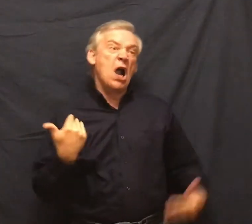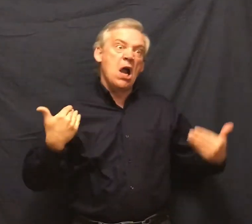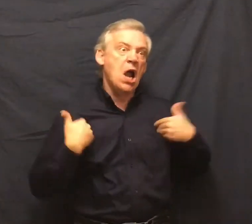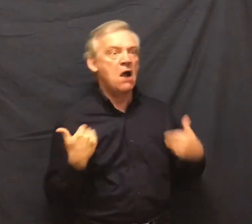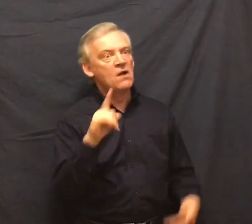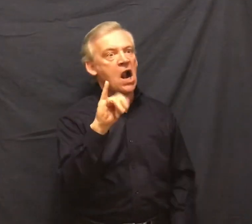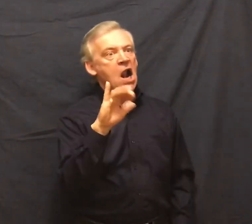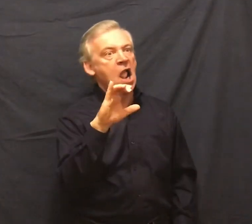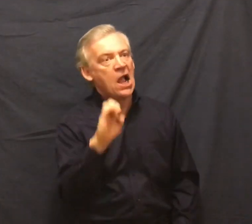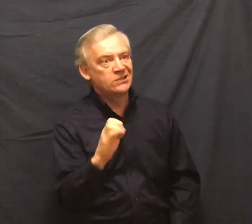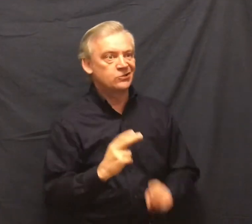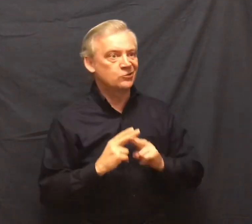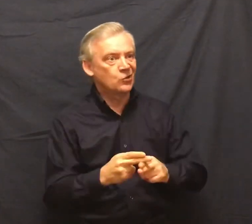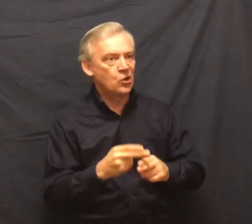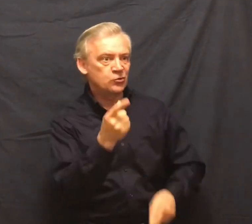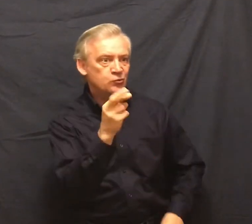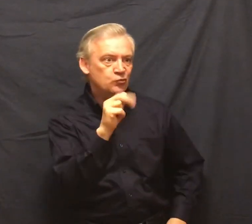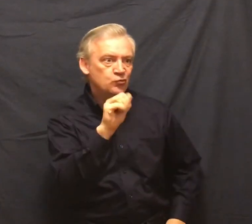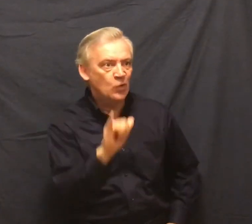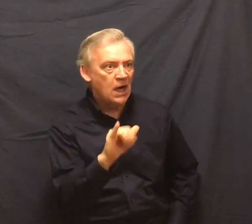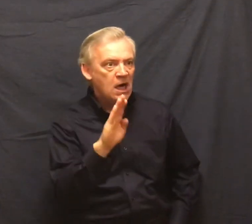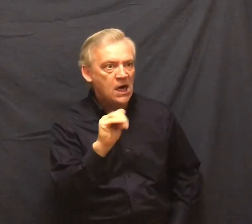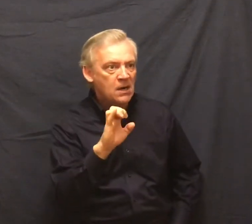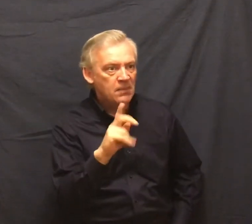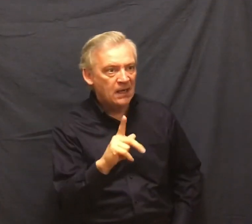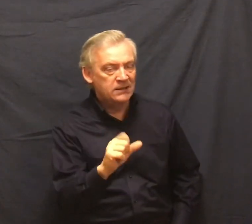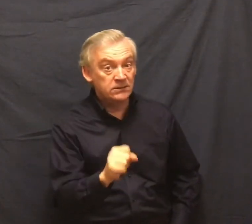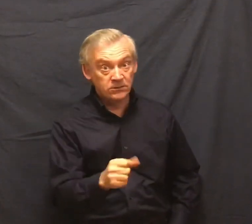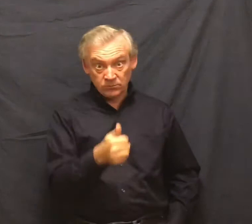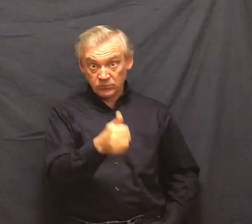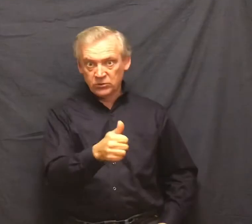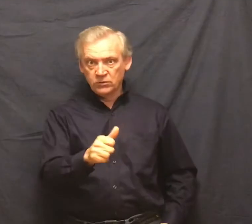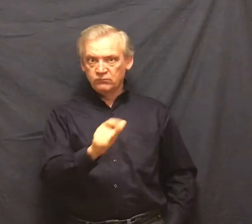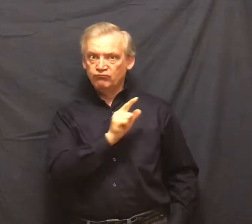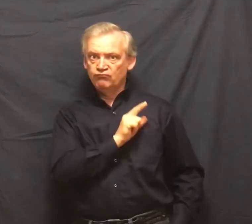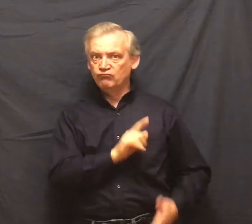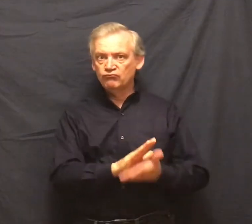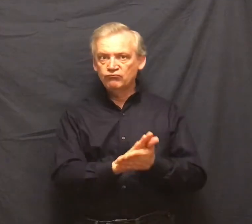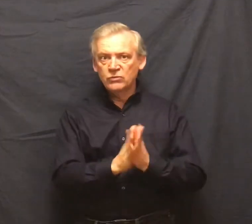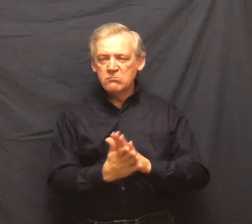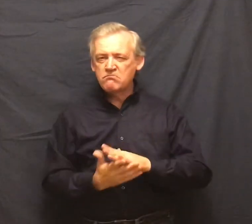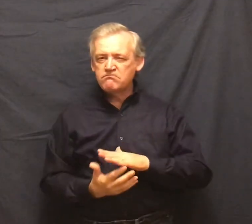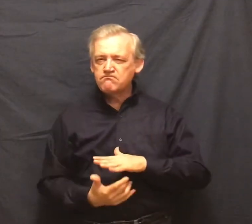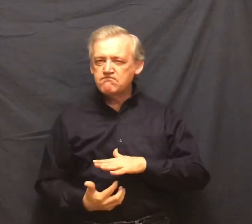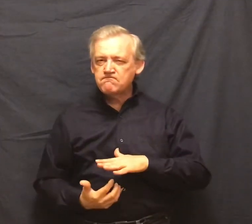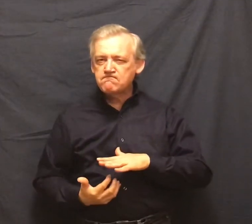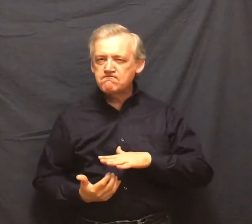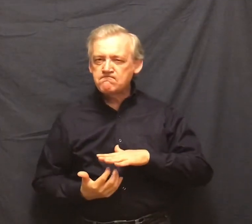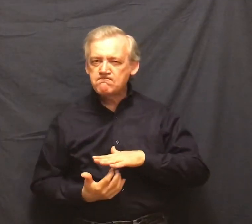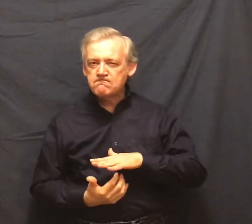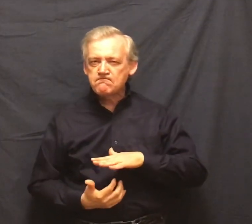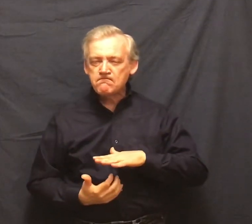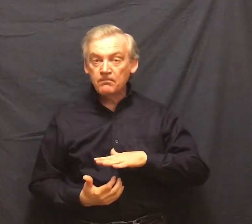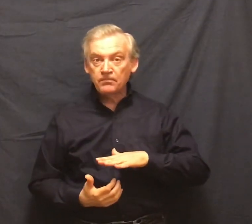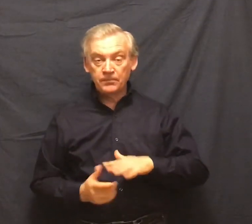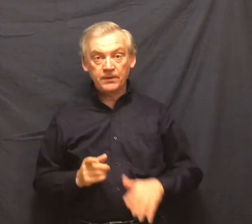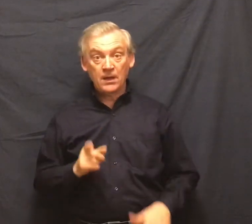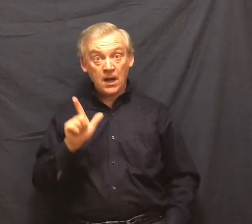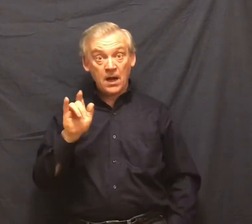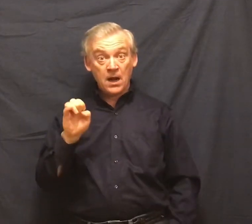George was working up a slow anger. Lenny put his bindle on the neighboring bunk and sat